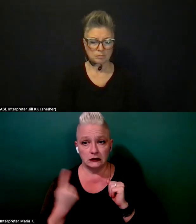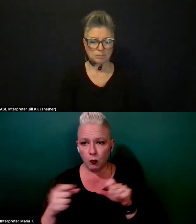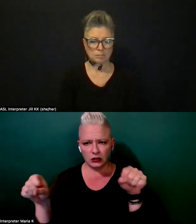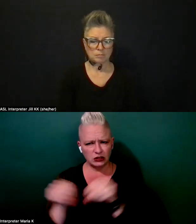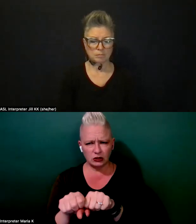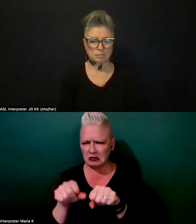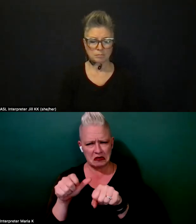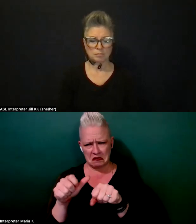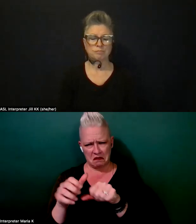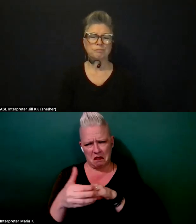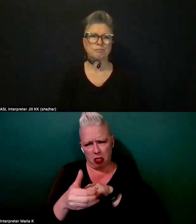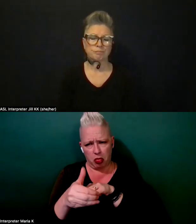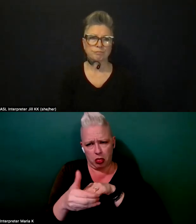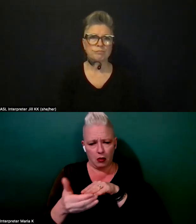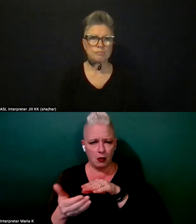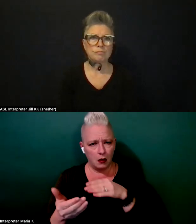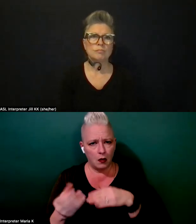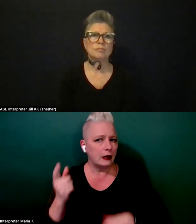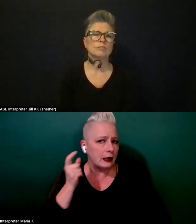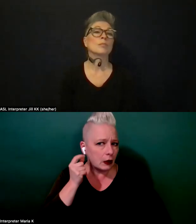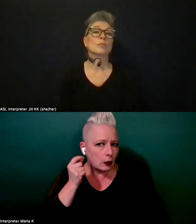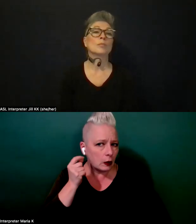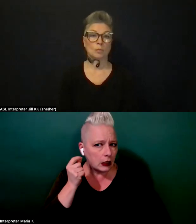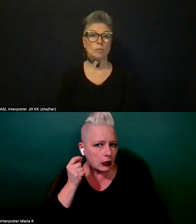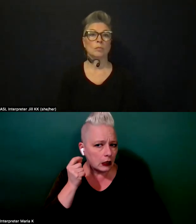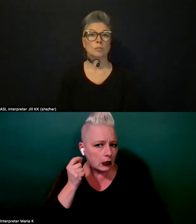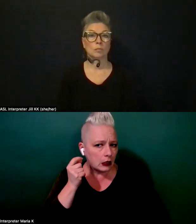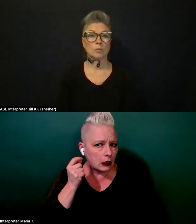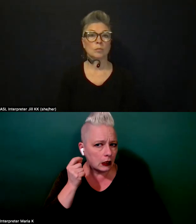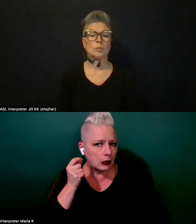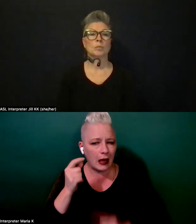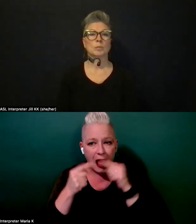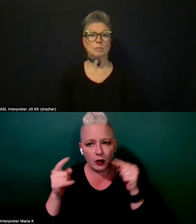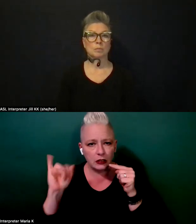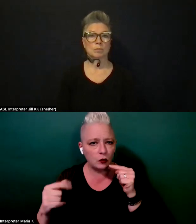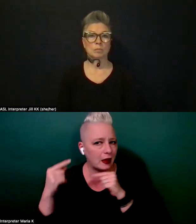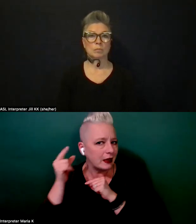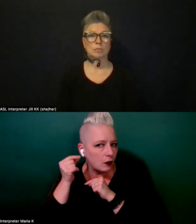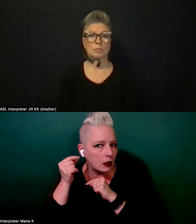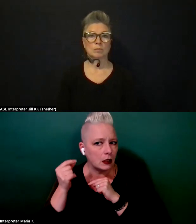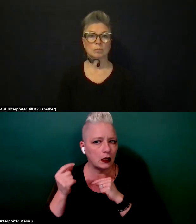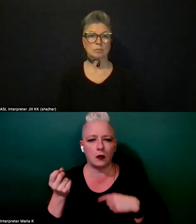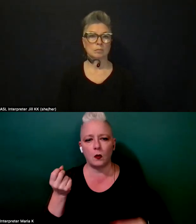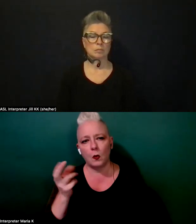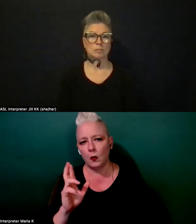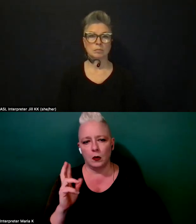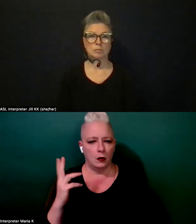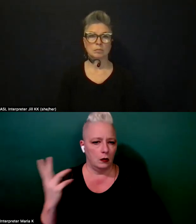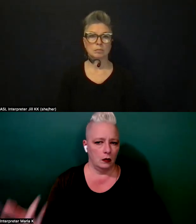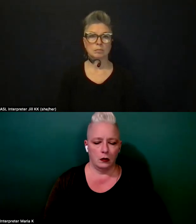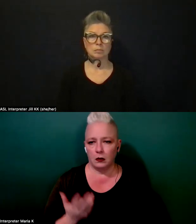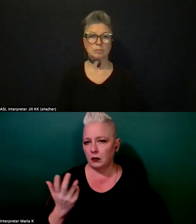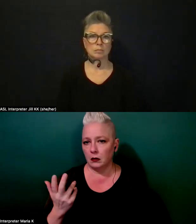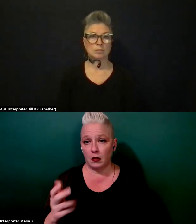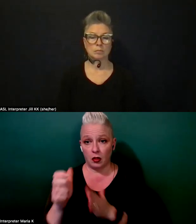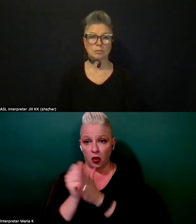doesn't fit like it used to, or an earring, like maybe they have an earring allergy. Um, or we lost